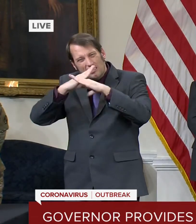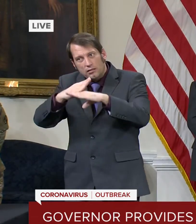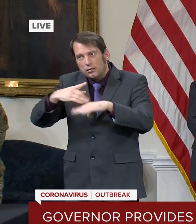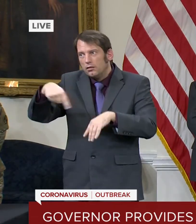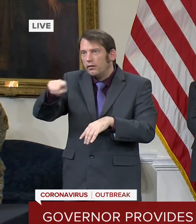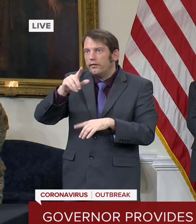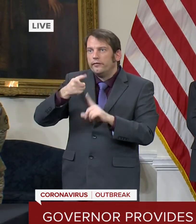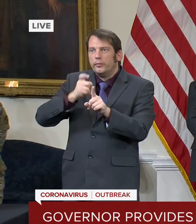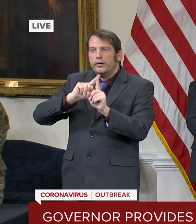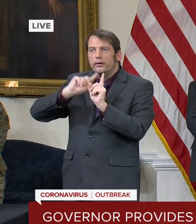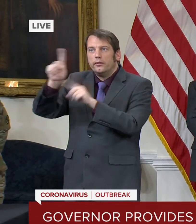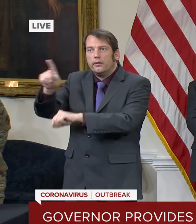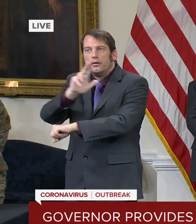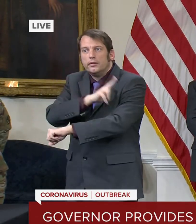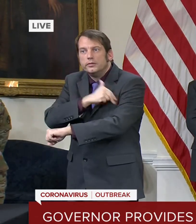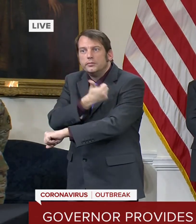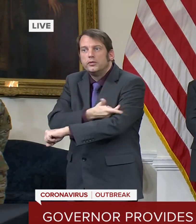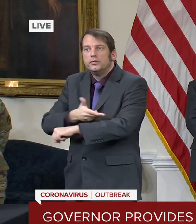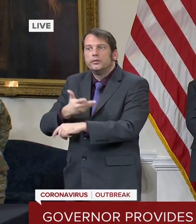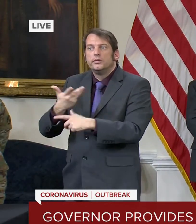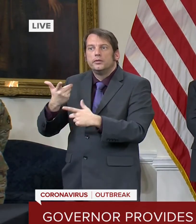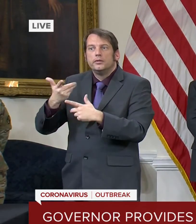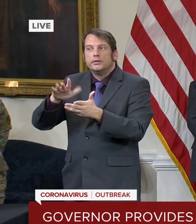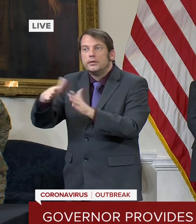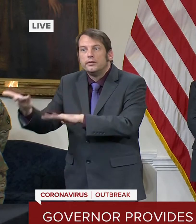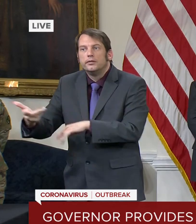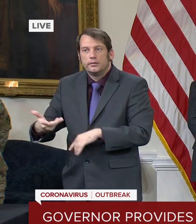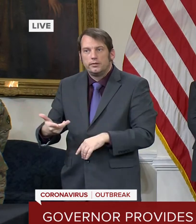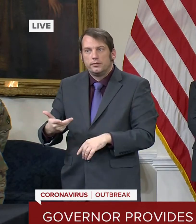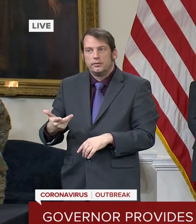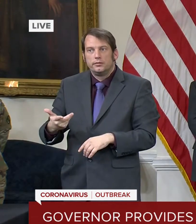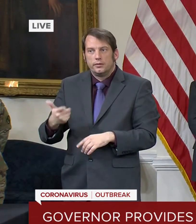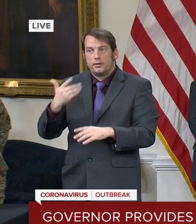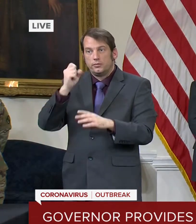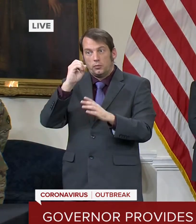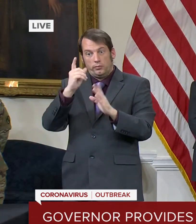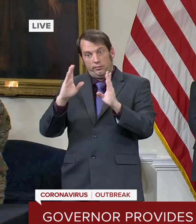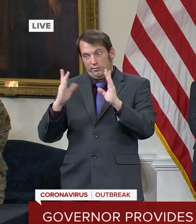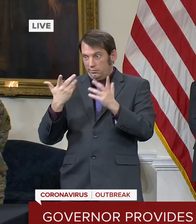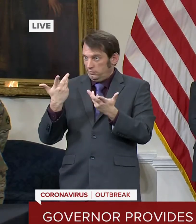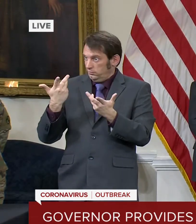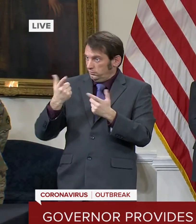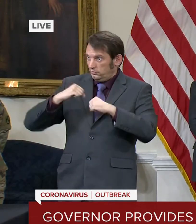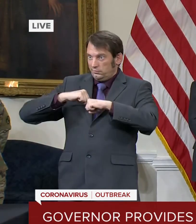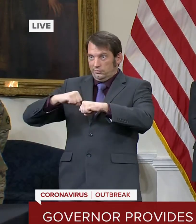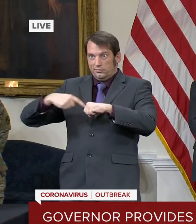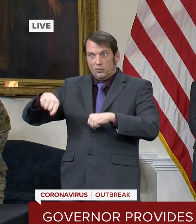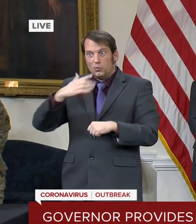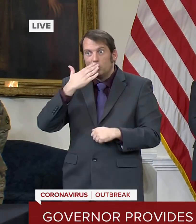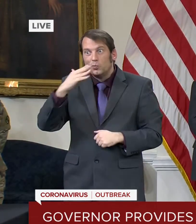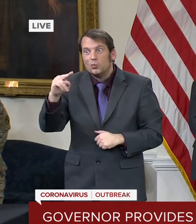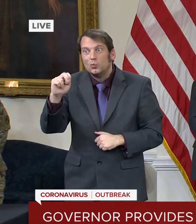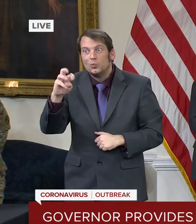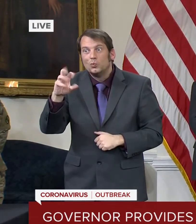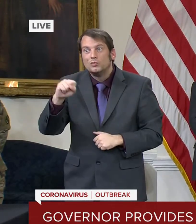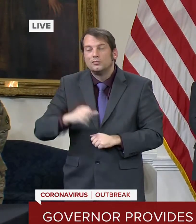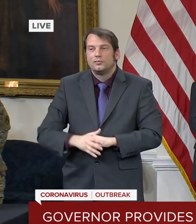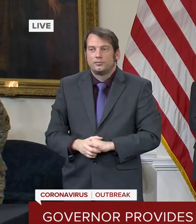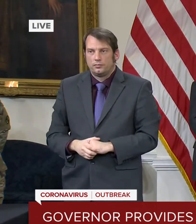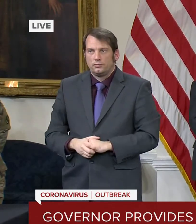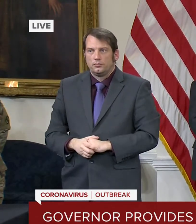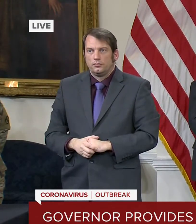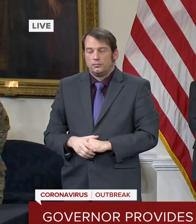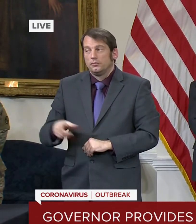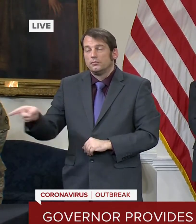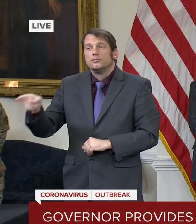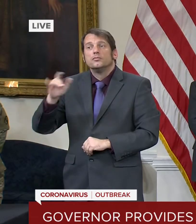vaccination. This is truly good news. What is unique about the J&J vaccine is that it can be stored at